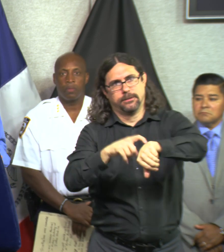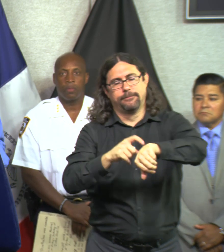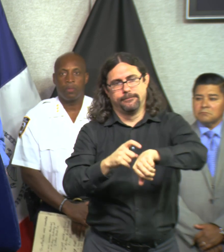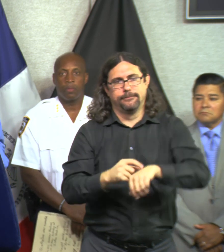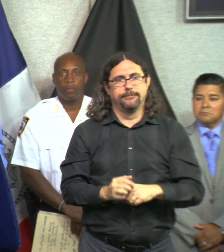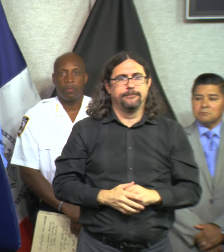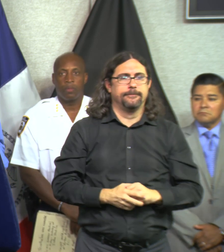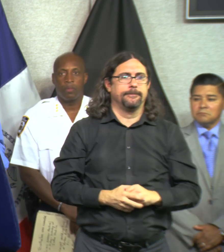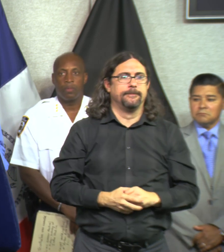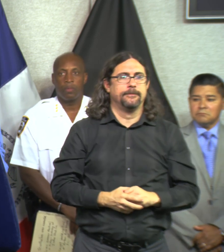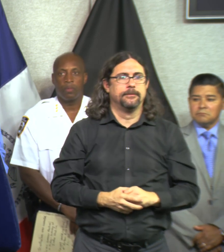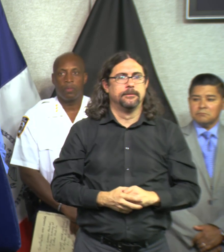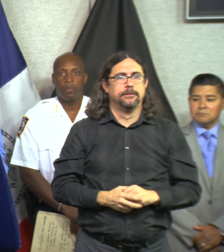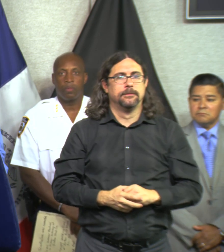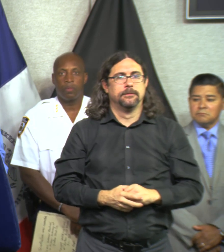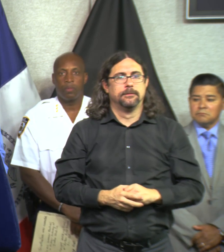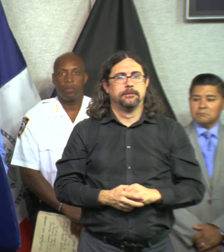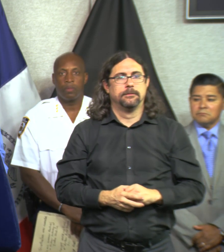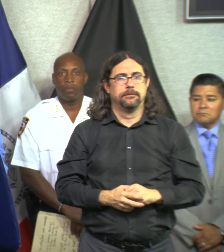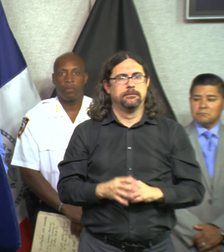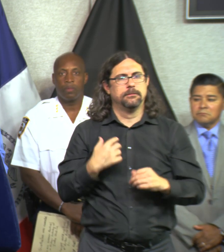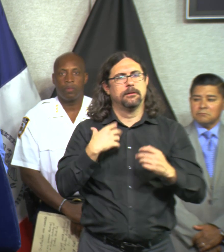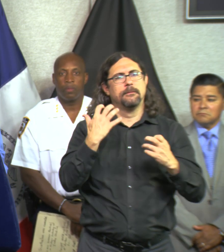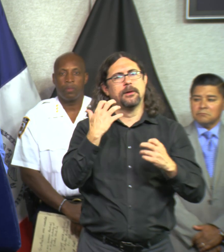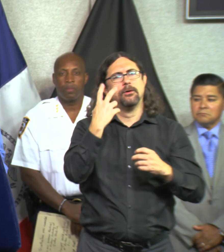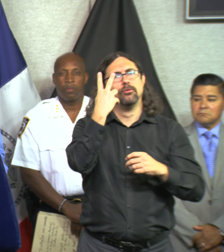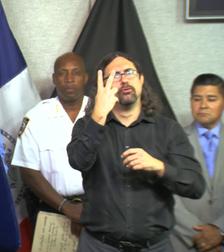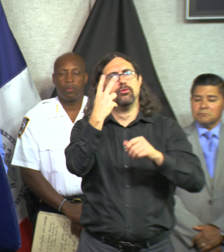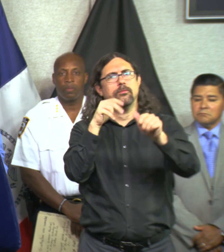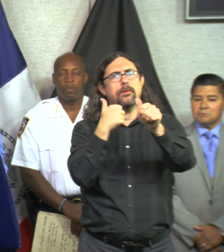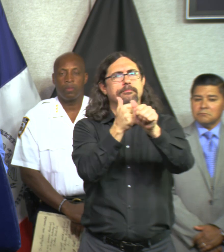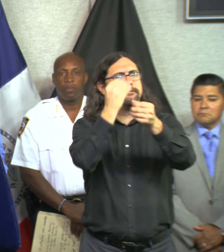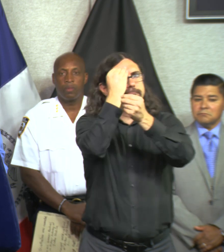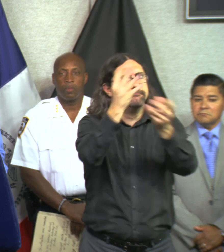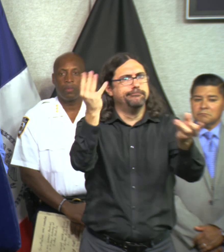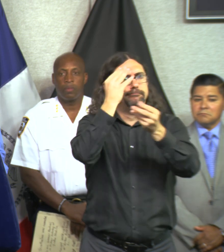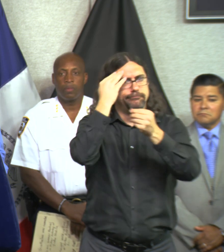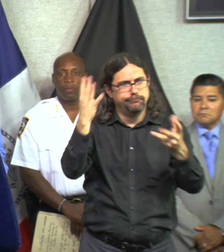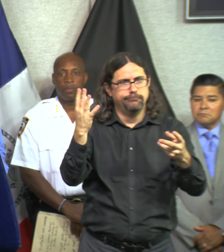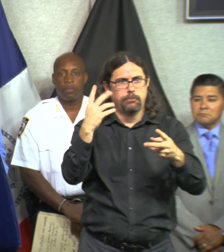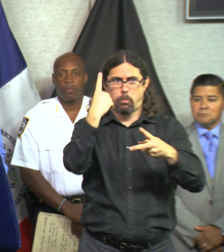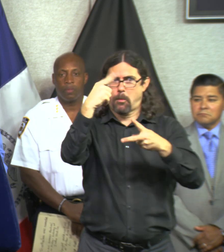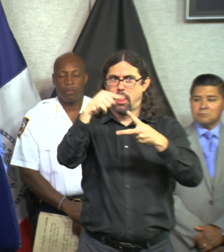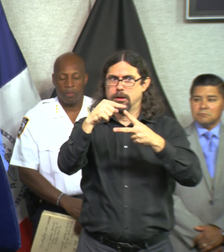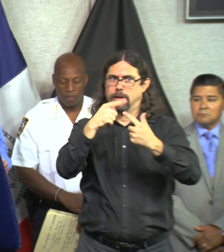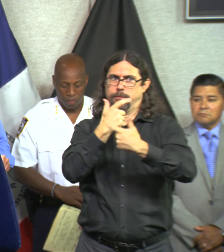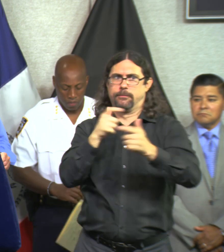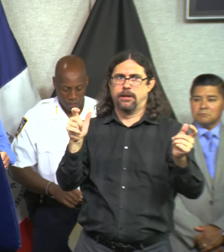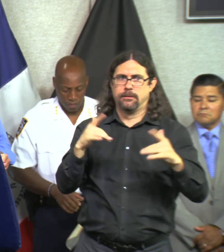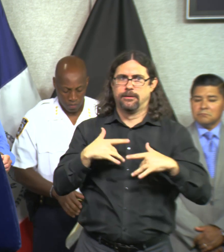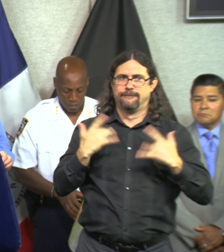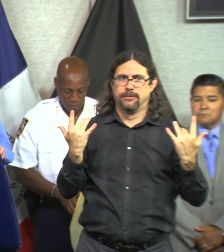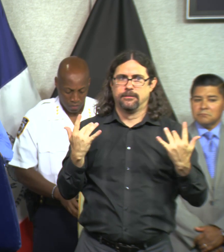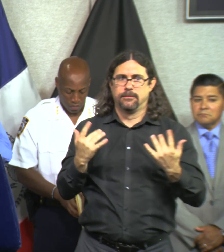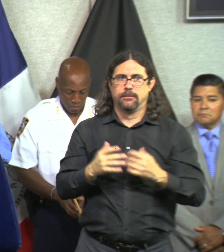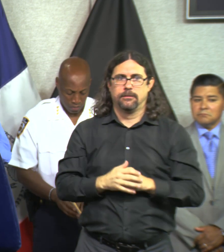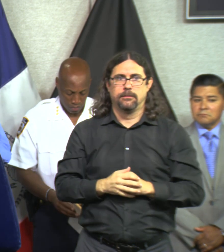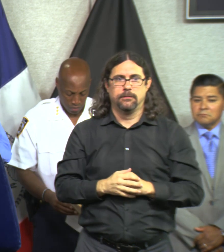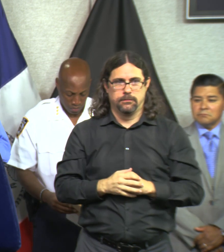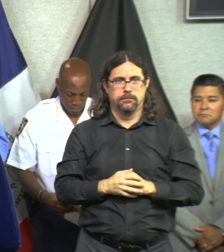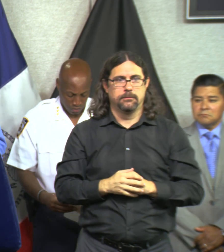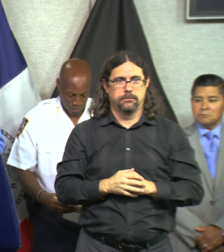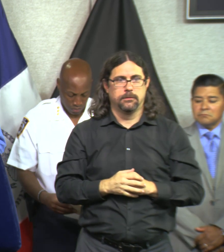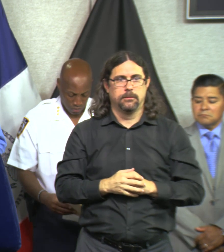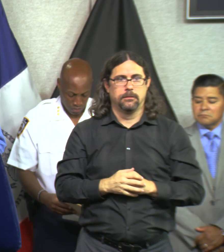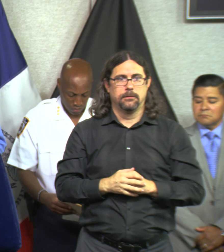major events, we have instructed that the triathlon and the Ozzy Fest be canceled given the heat